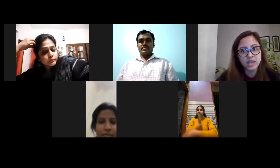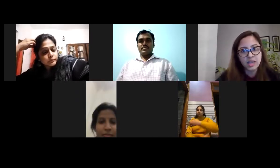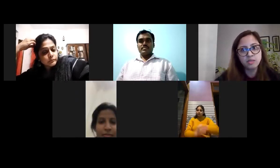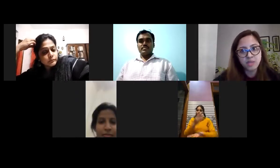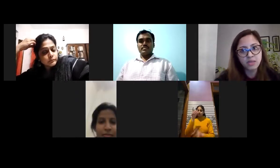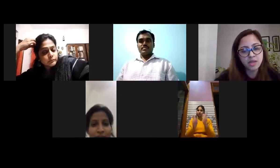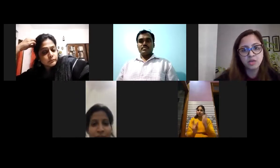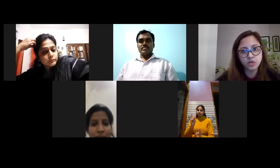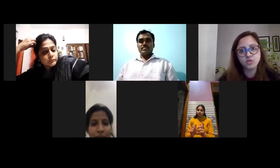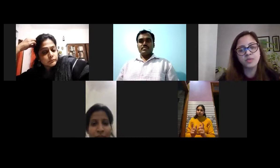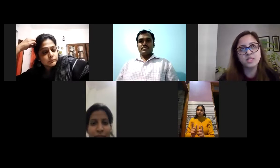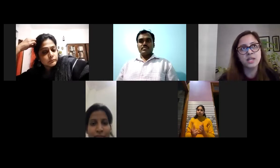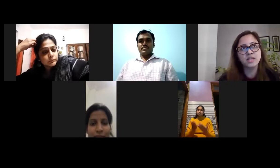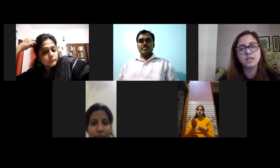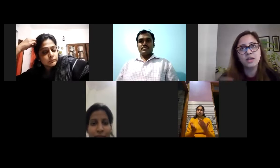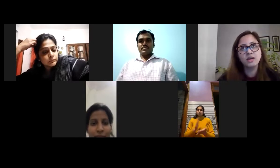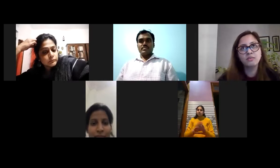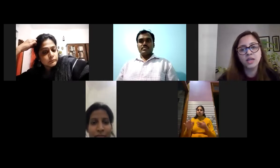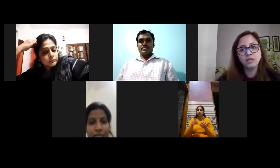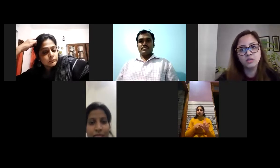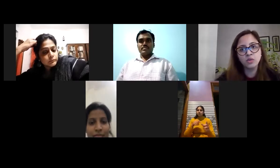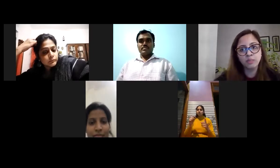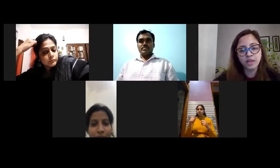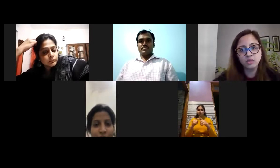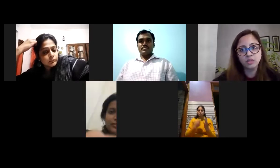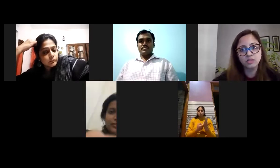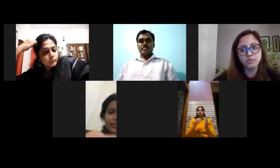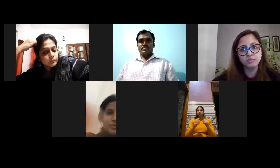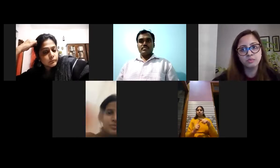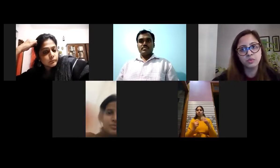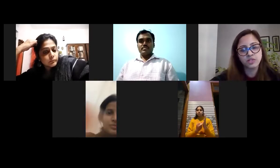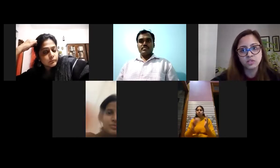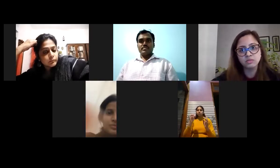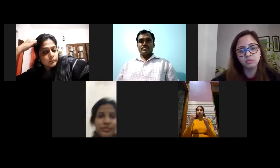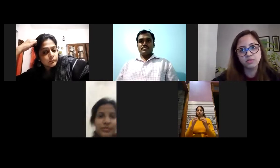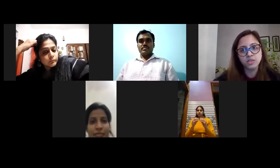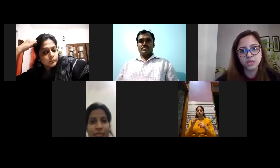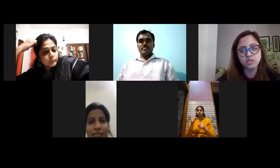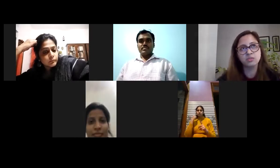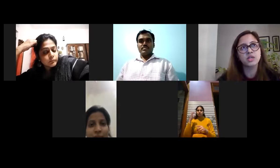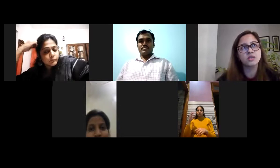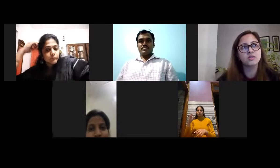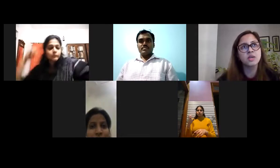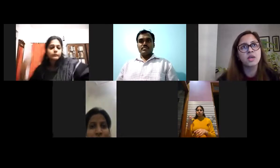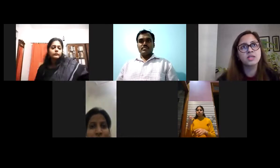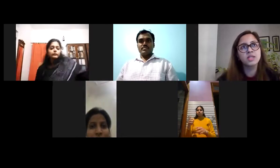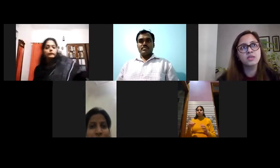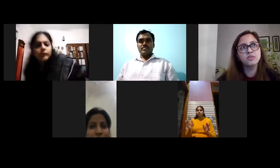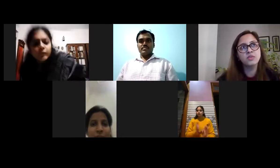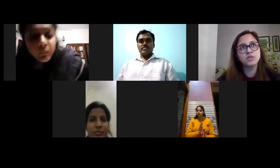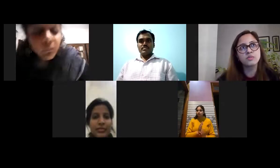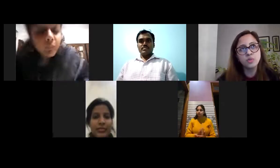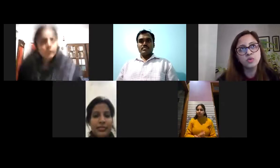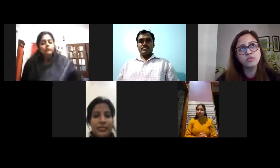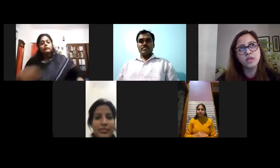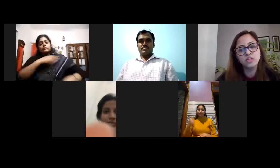matter. It may be a heterotopic site. And again, going back to the previous question by Costa, that even if